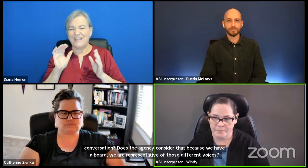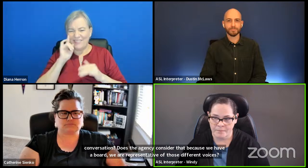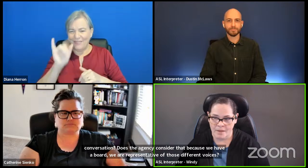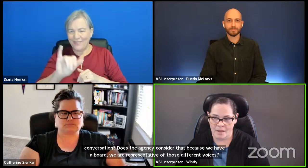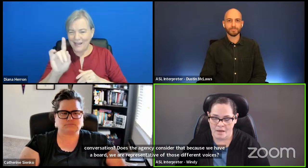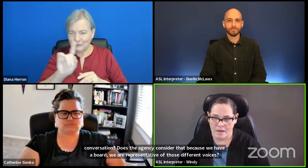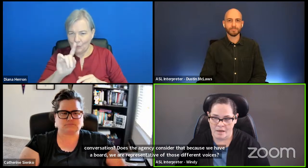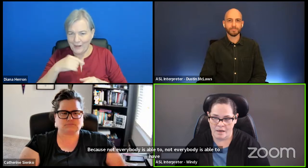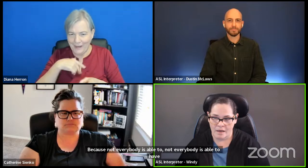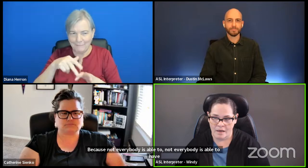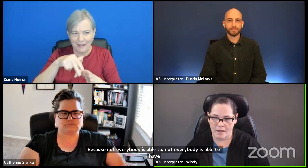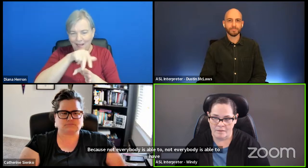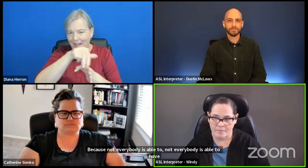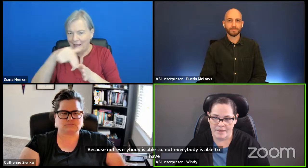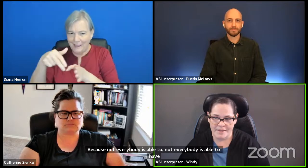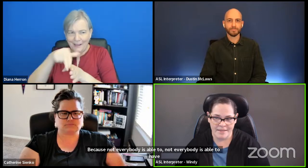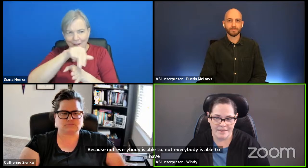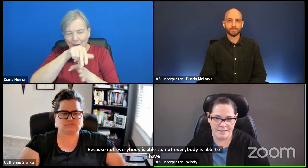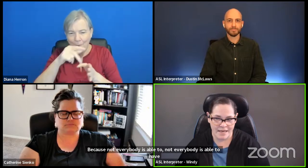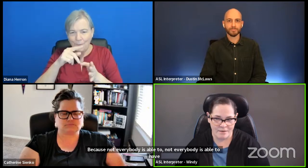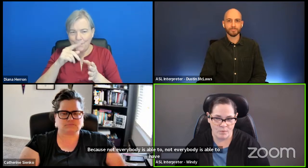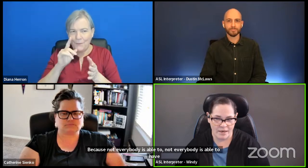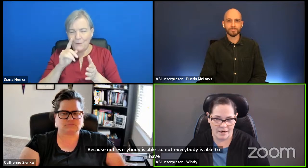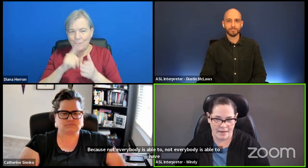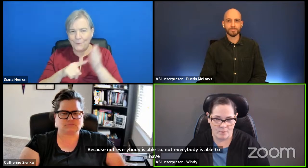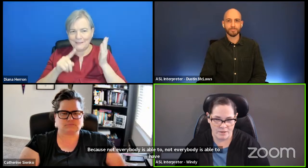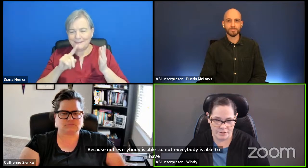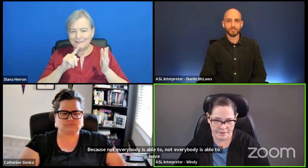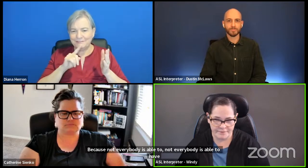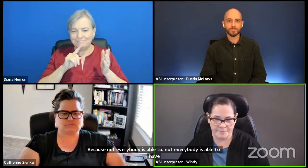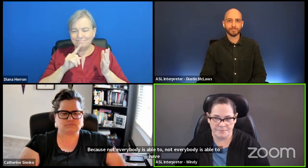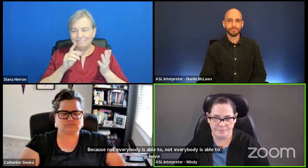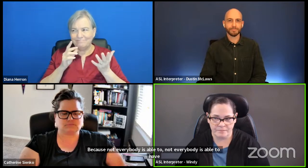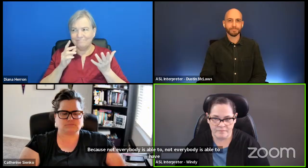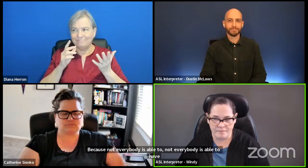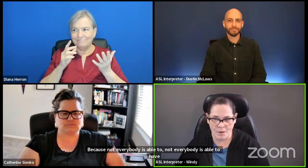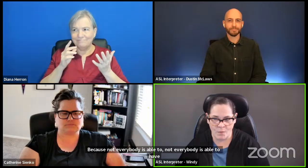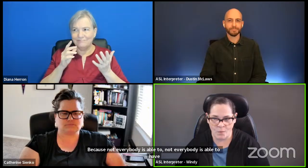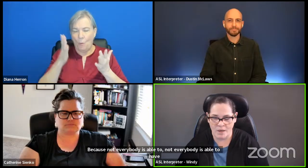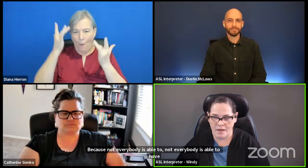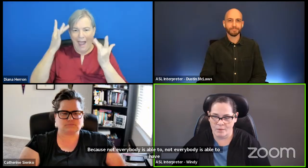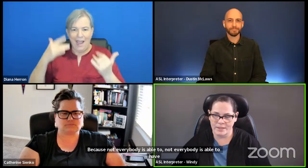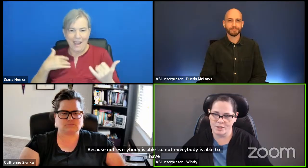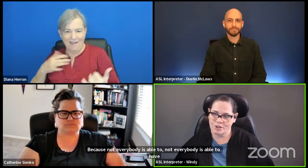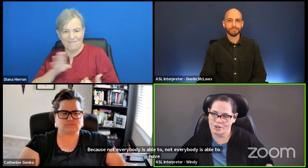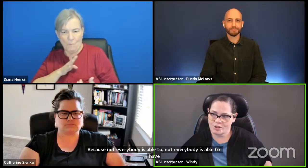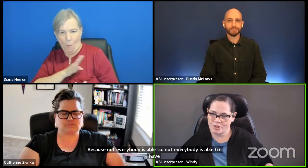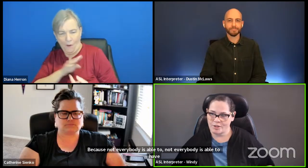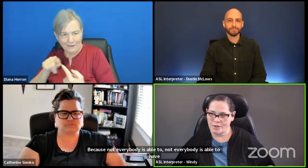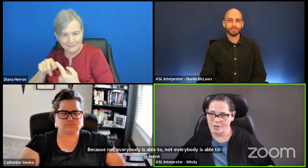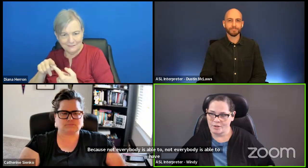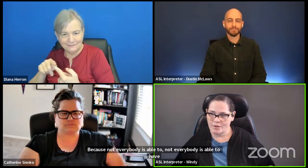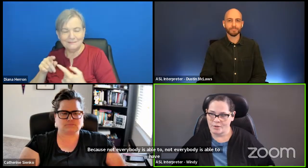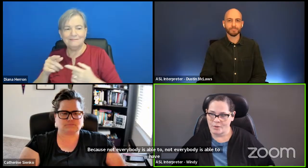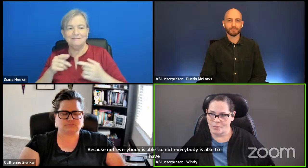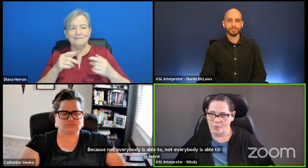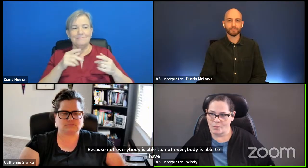I think that's kind of where I wonder which